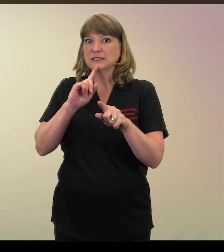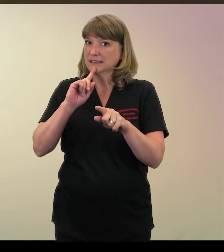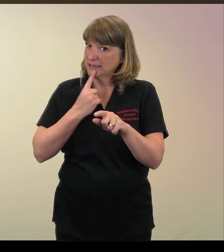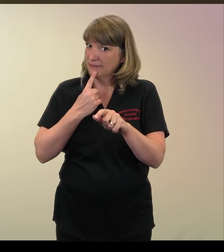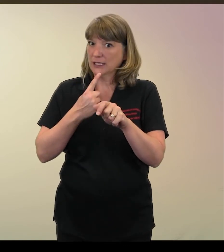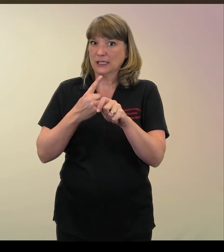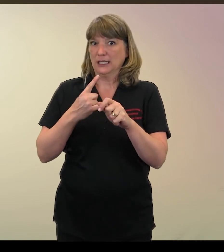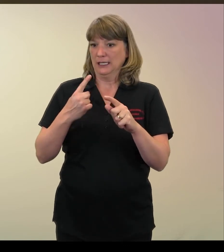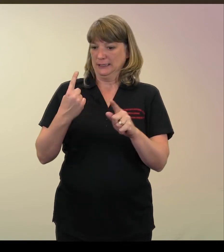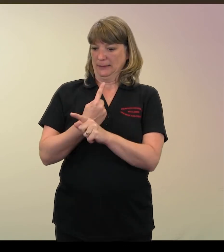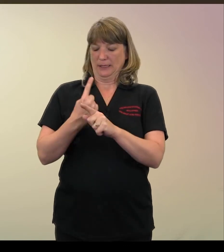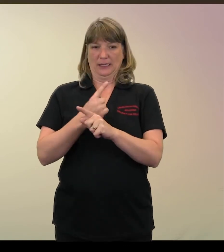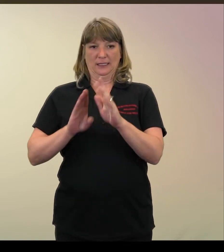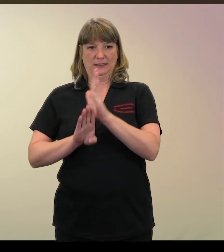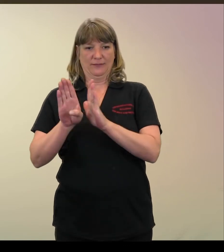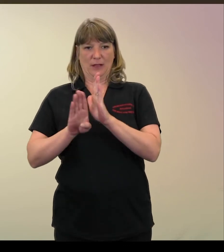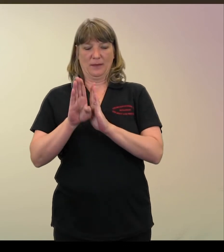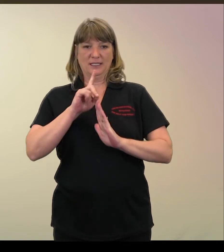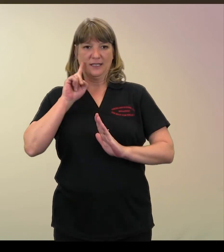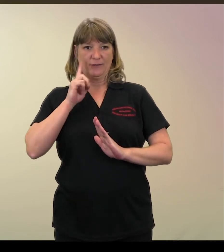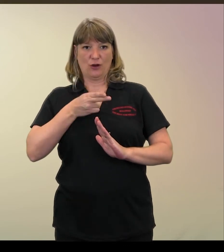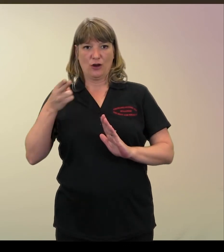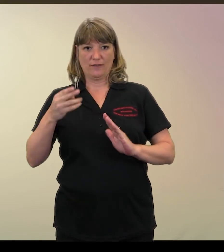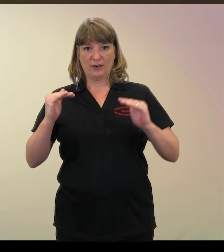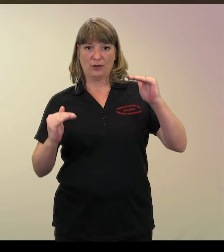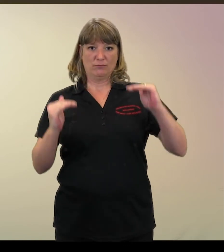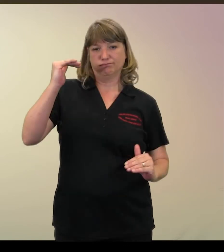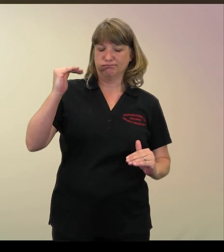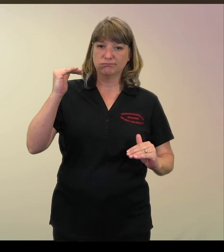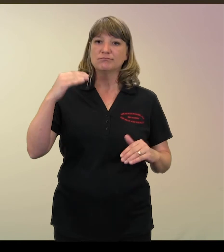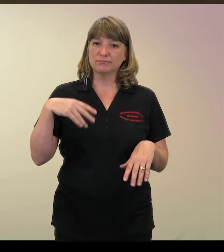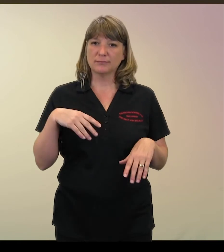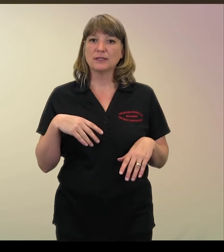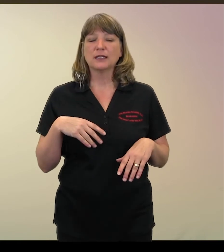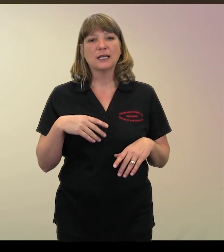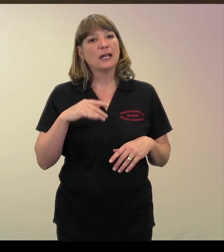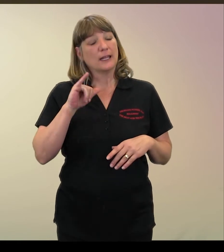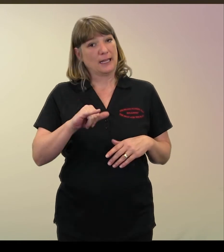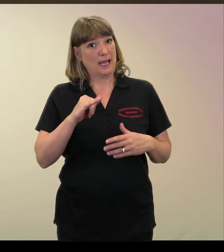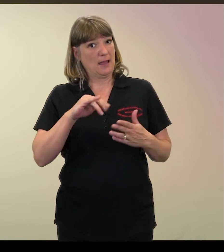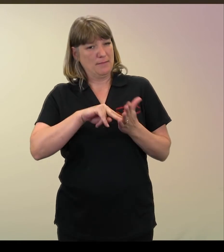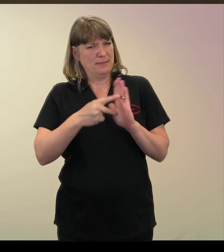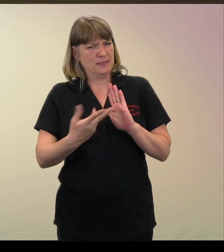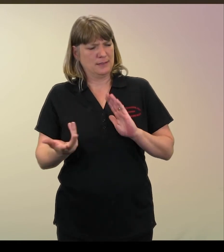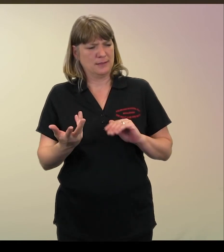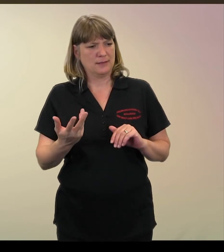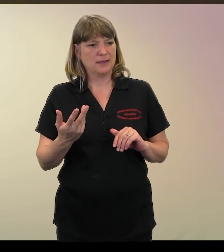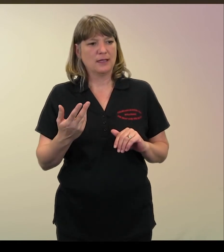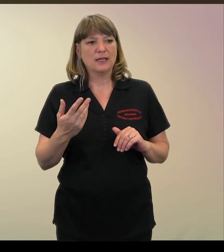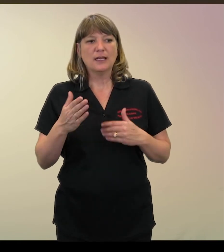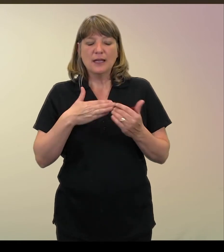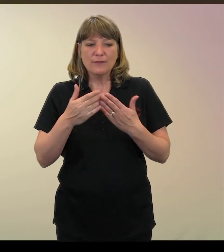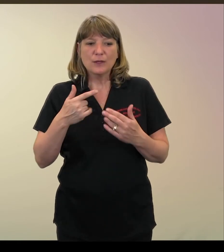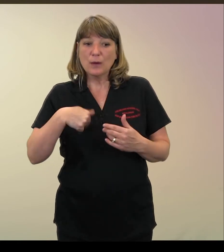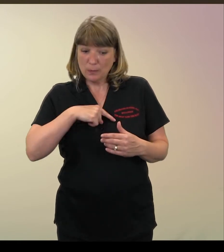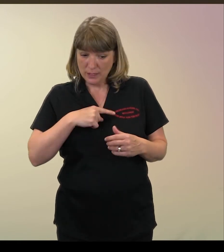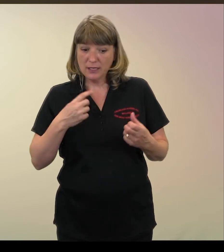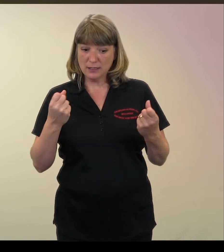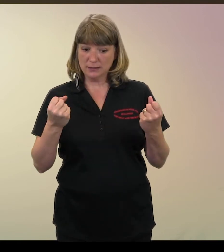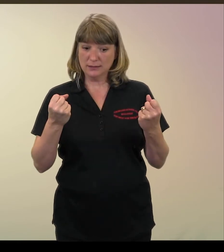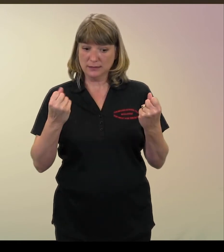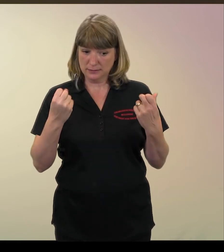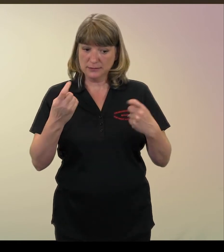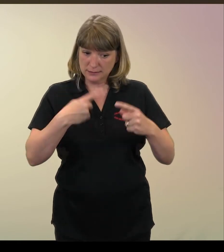ASL skills also were significantly below their typically developing deaf and hard of hearing peers. So that suggests